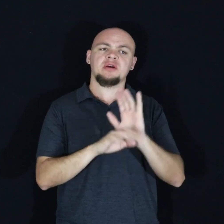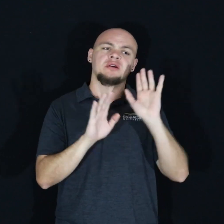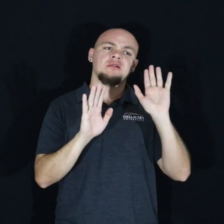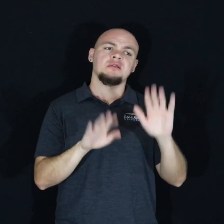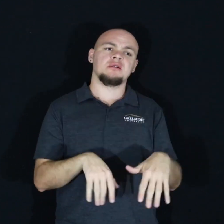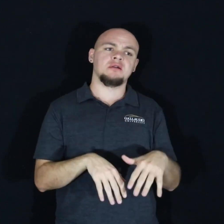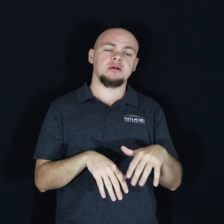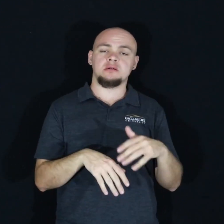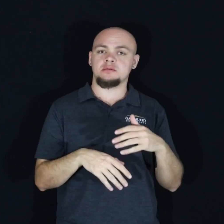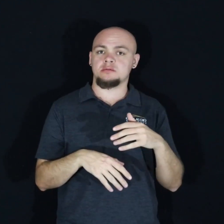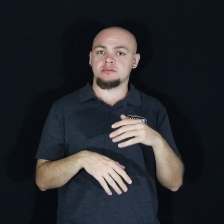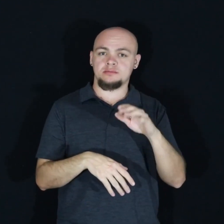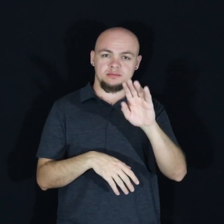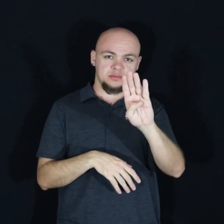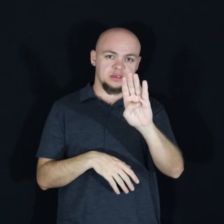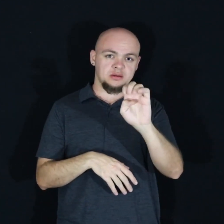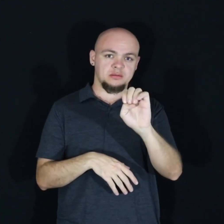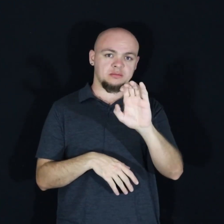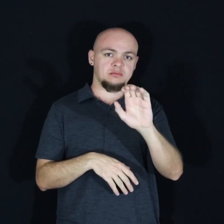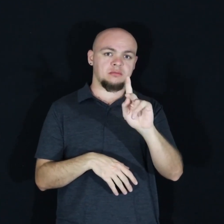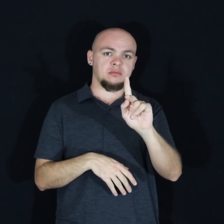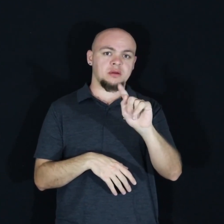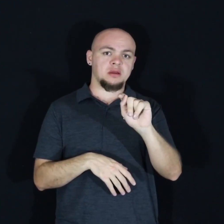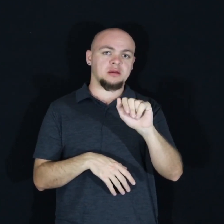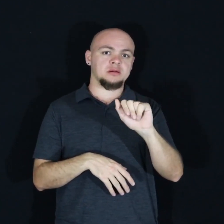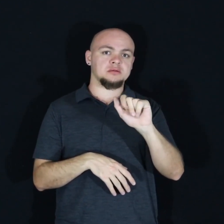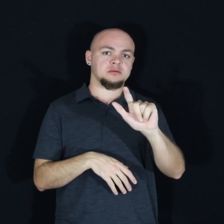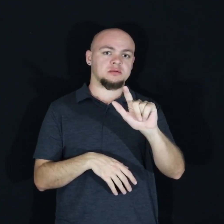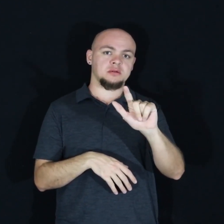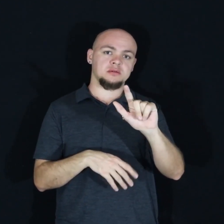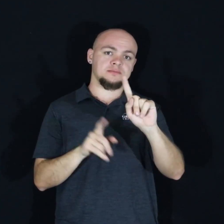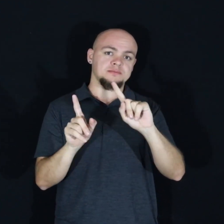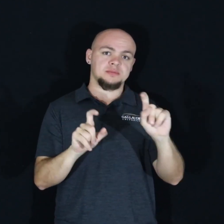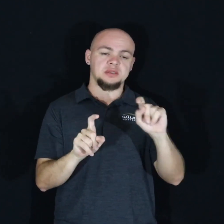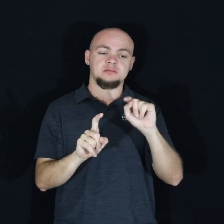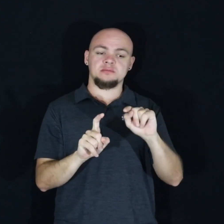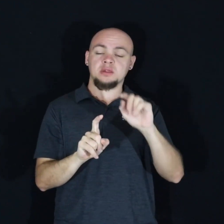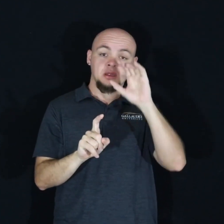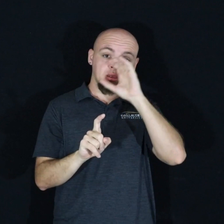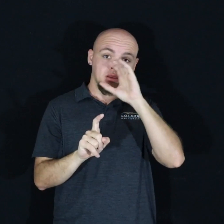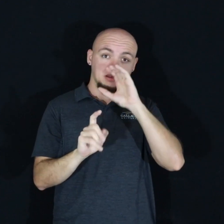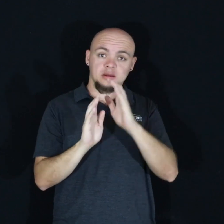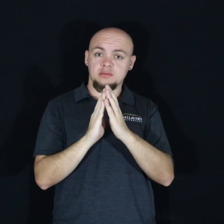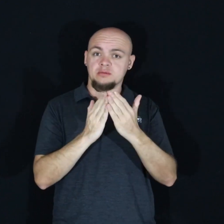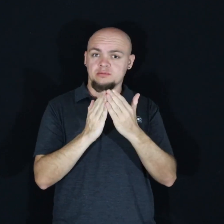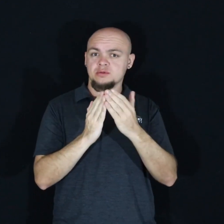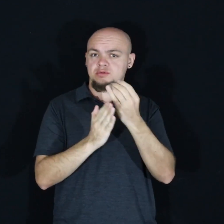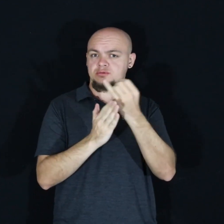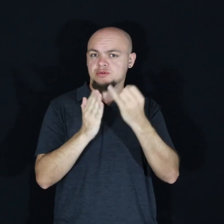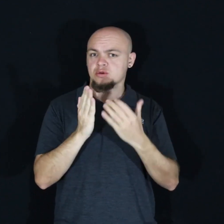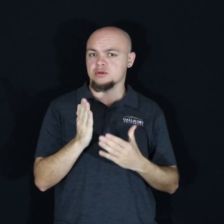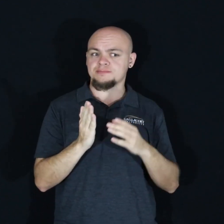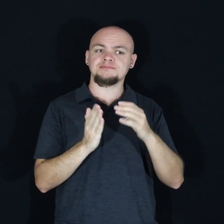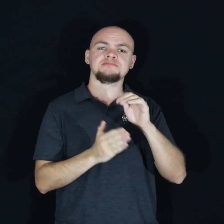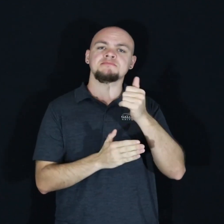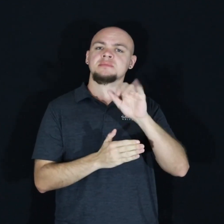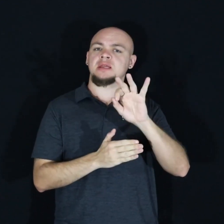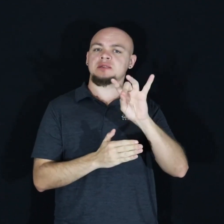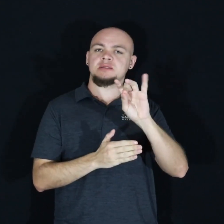movies pass the Bechdel test. Alison Bechdel is a comic book artist, and back in the mid-'80s,